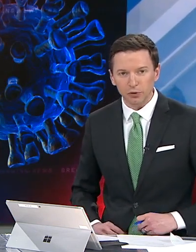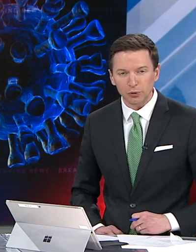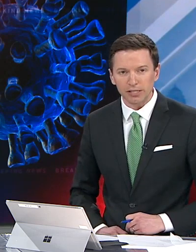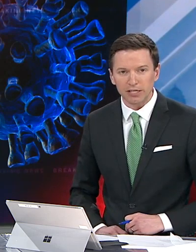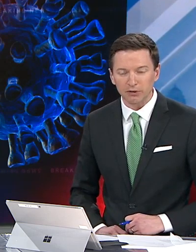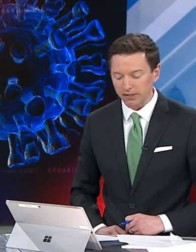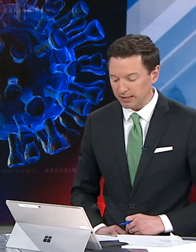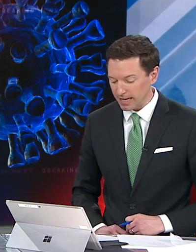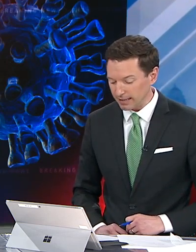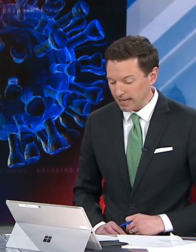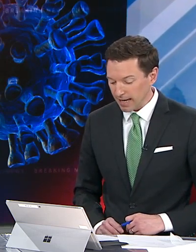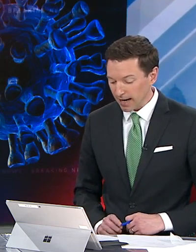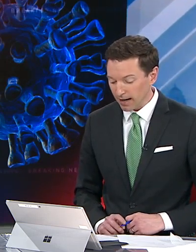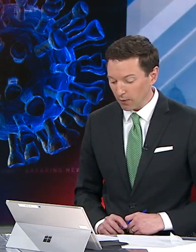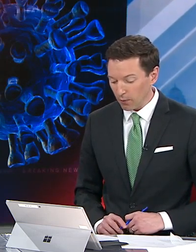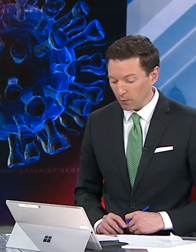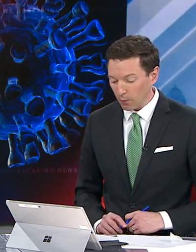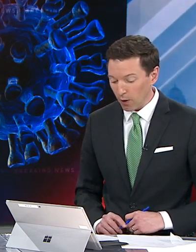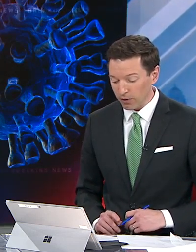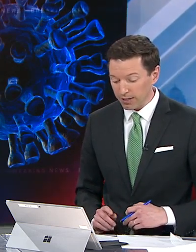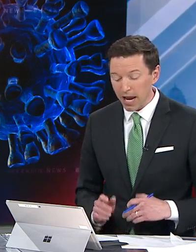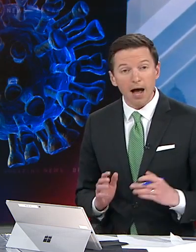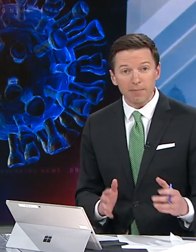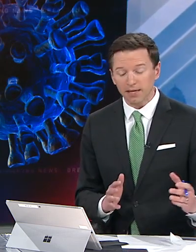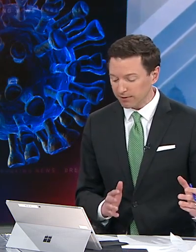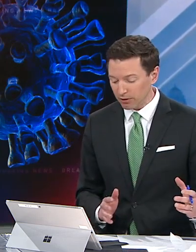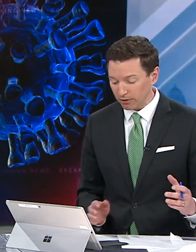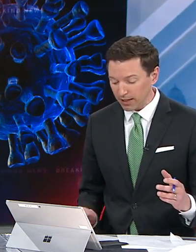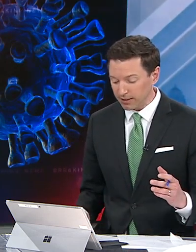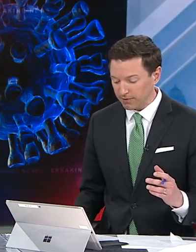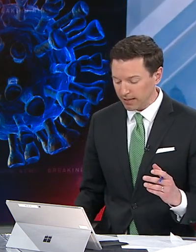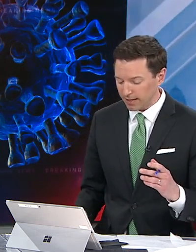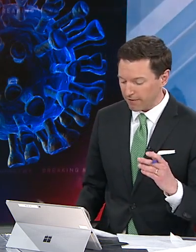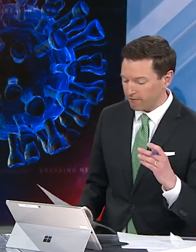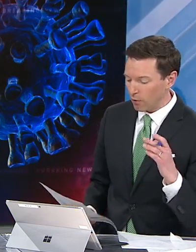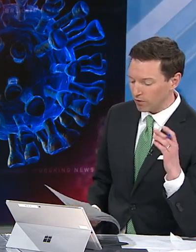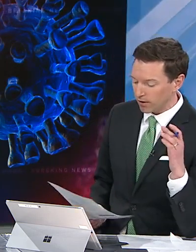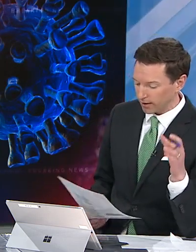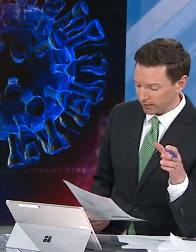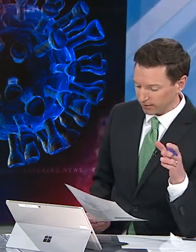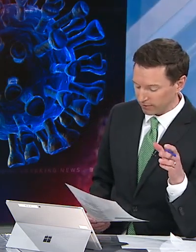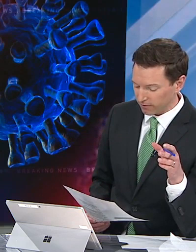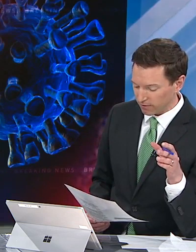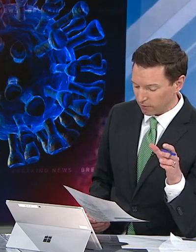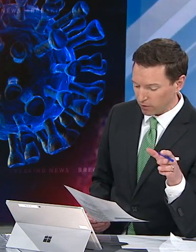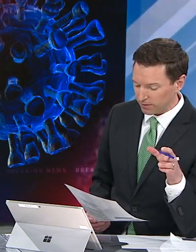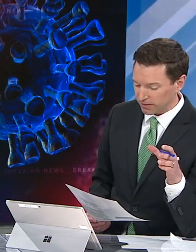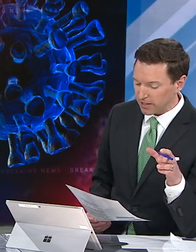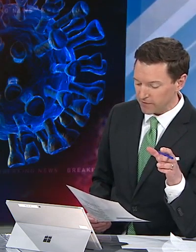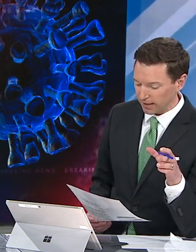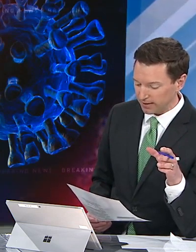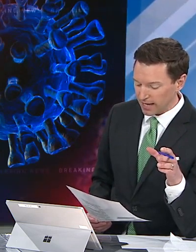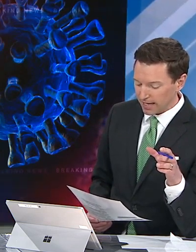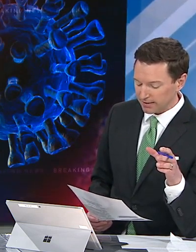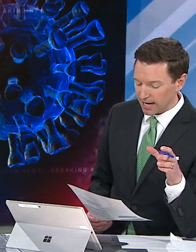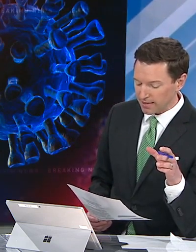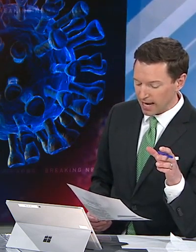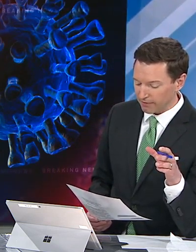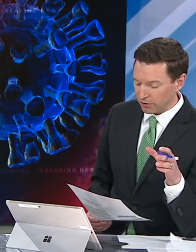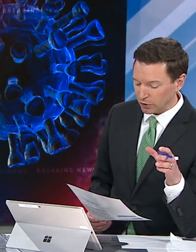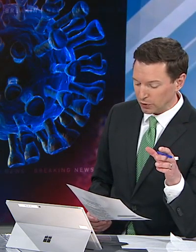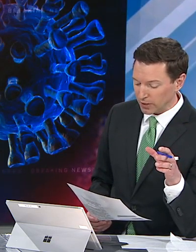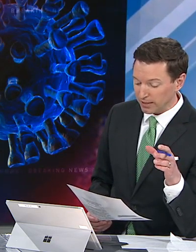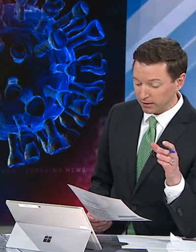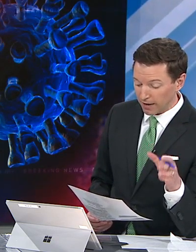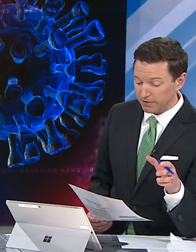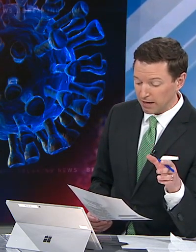elective surgeries here in the state. What would not be considered elective, they gave four specifics, saying that if